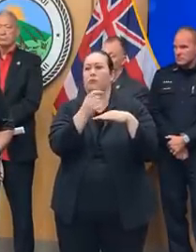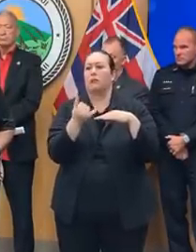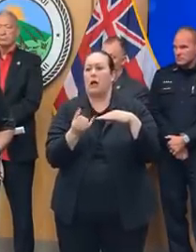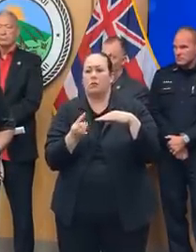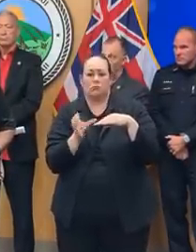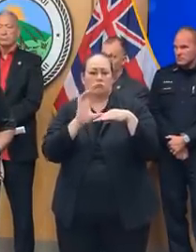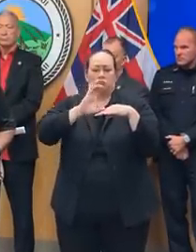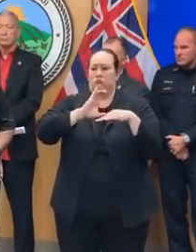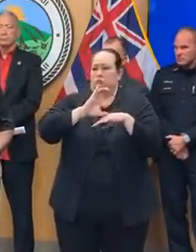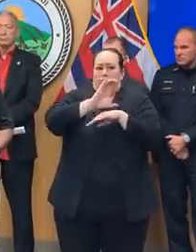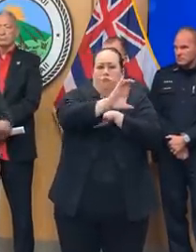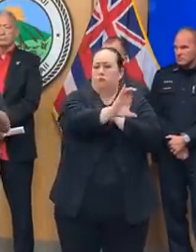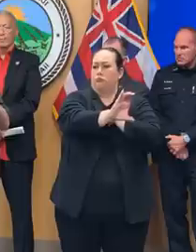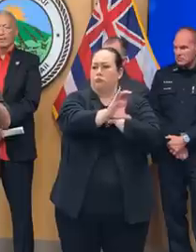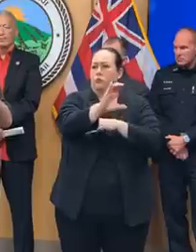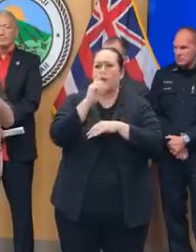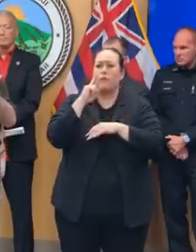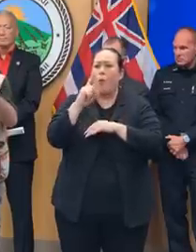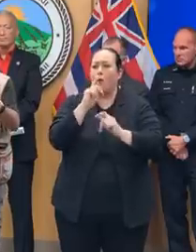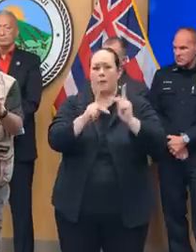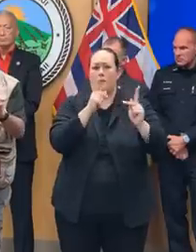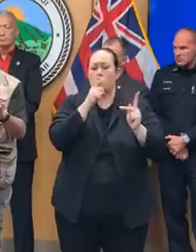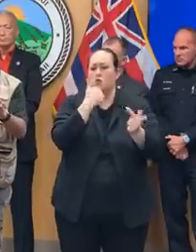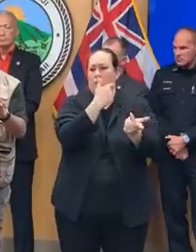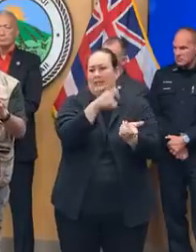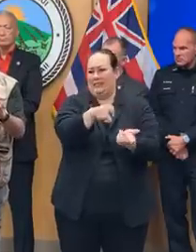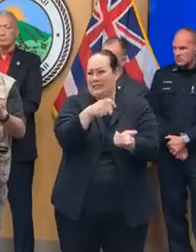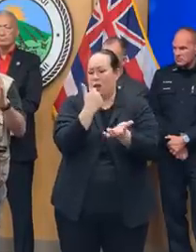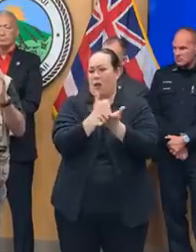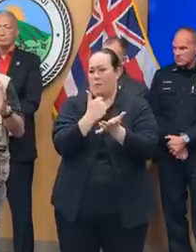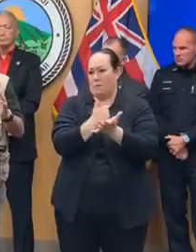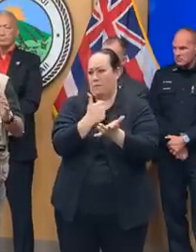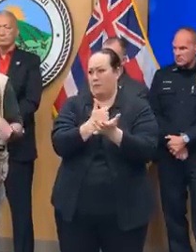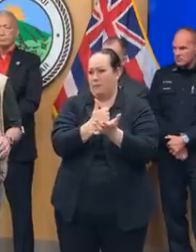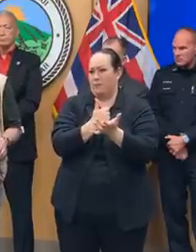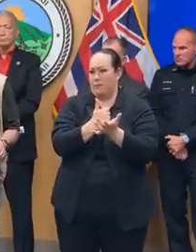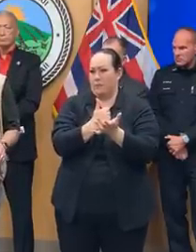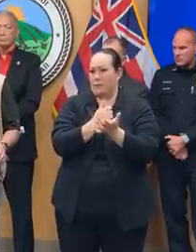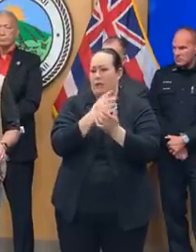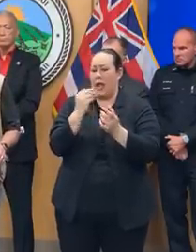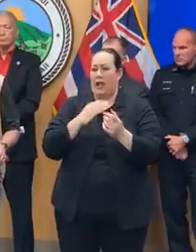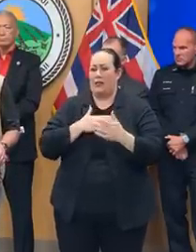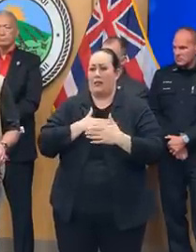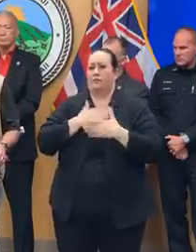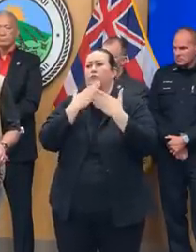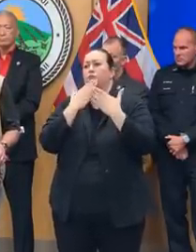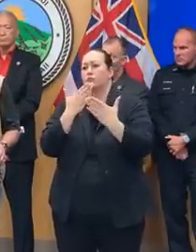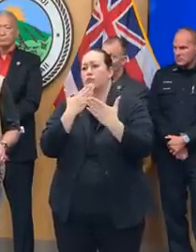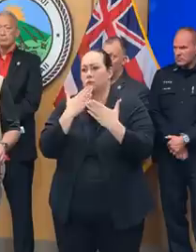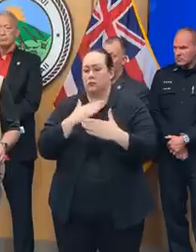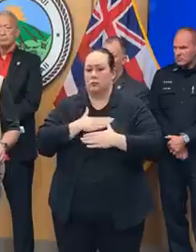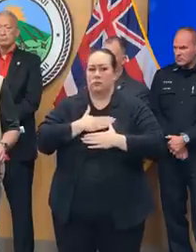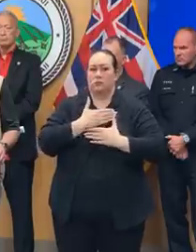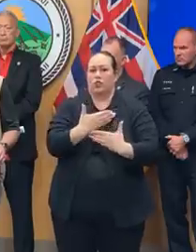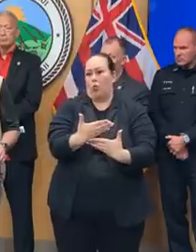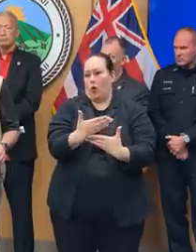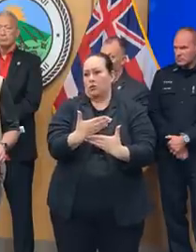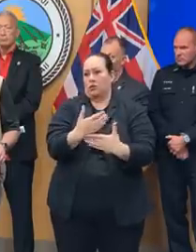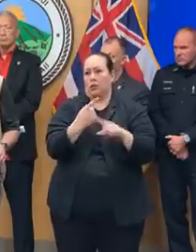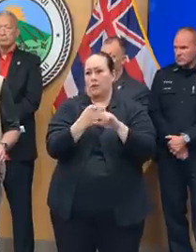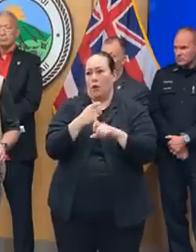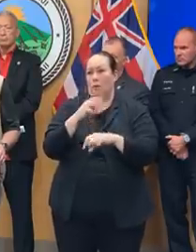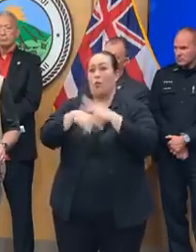disaster. And you have the generosity of the donors of the United States and around the world to thank for that help, and we're going to make sure those dollars get